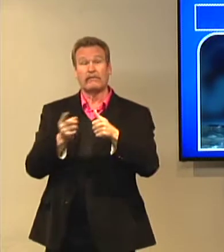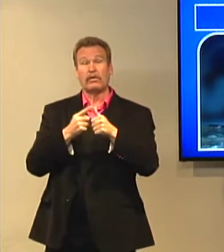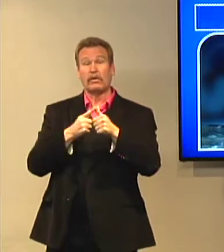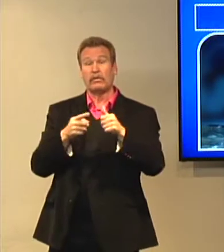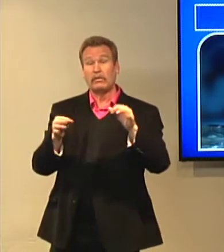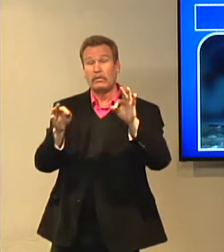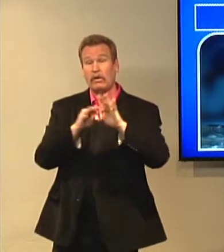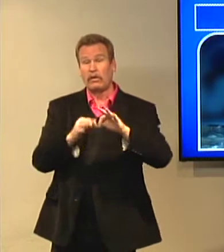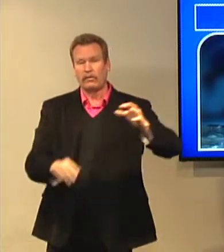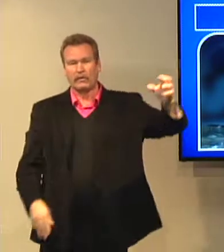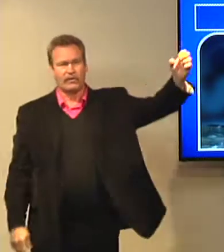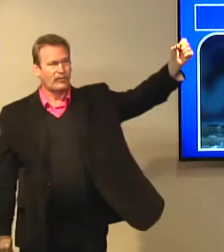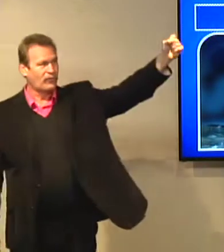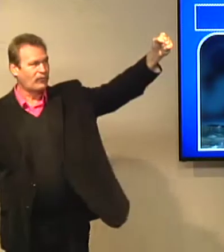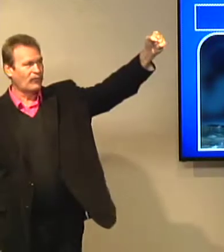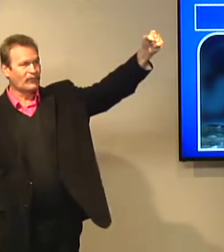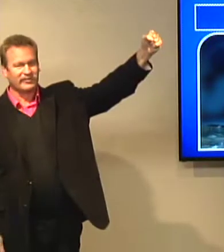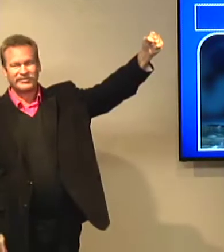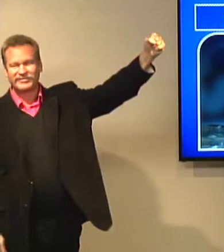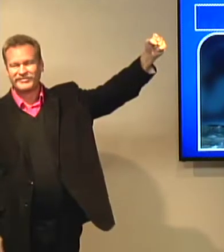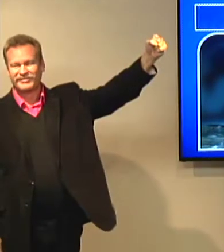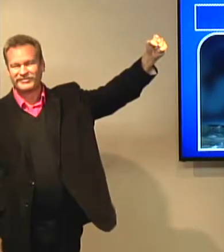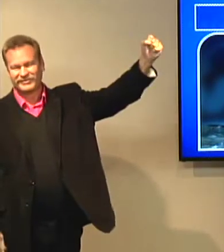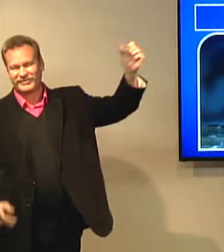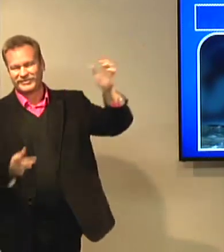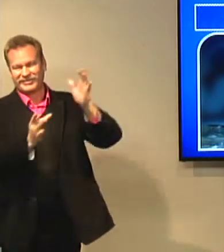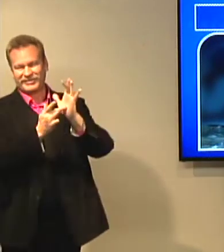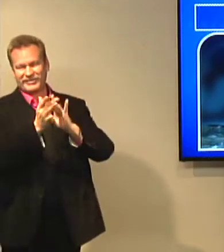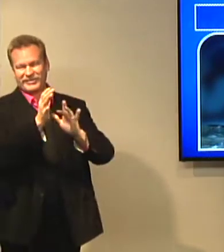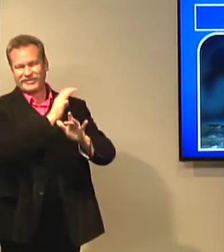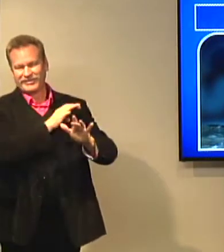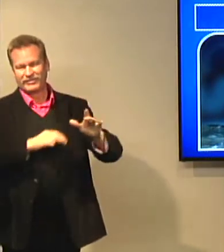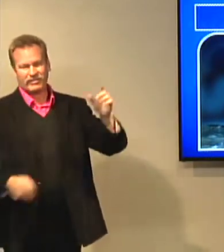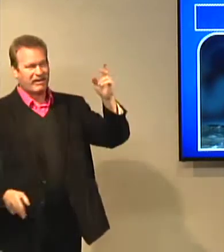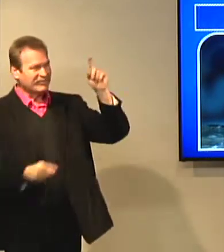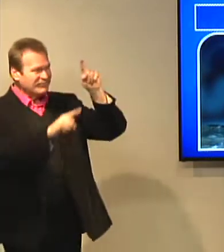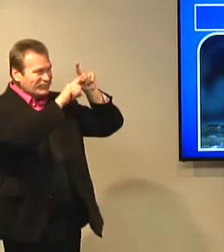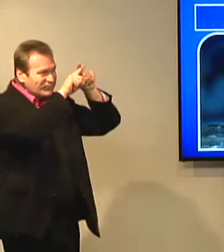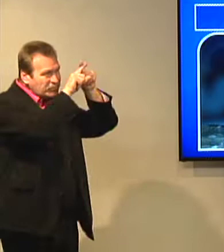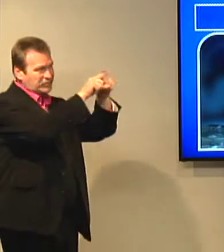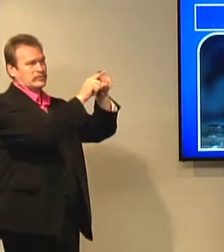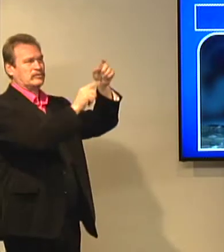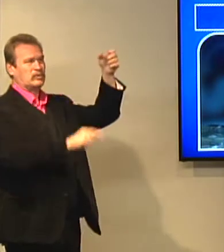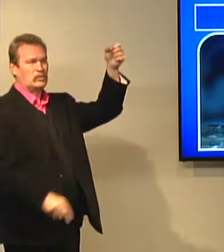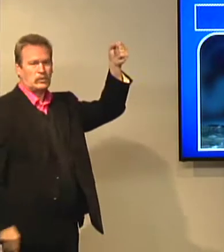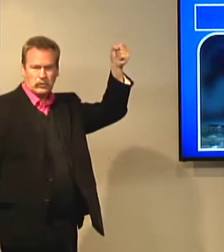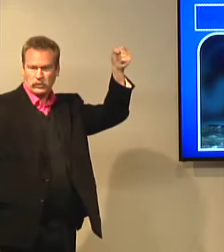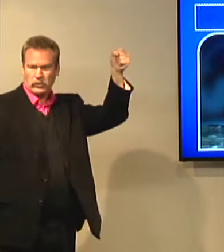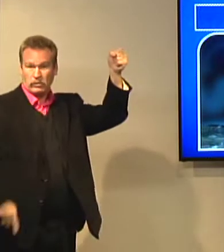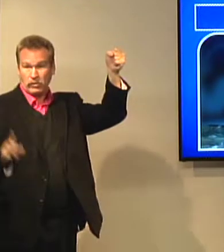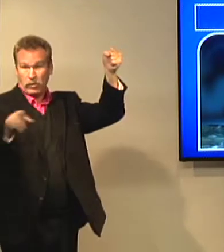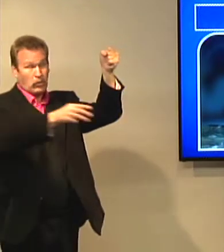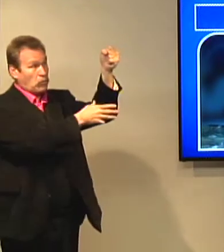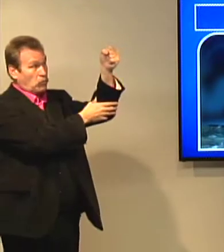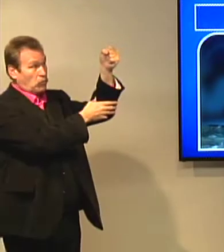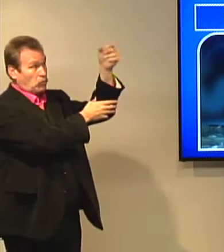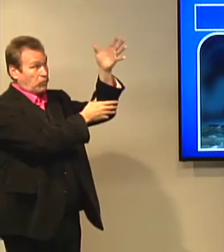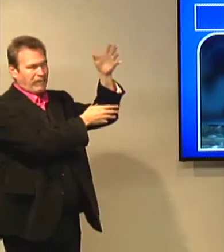where you start, it's the first point is it's important to hold on to Jesus Christ, to rely on him.